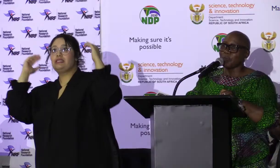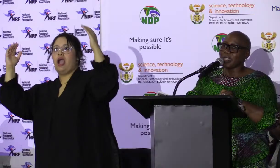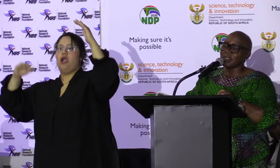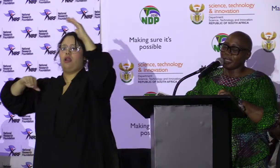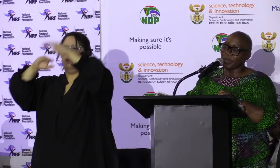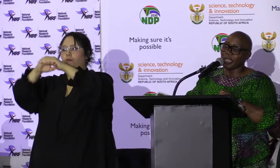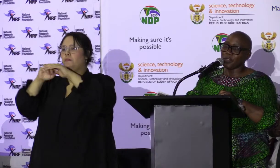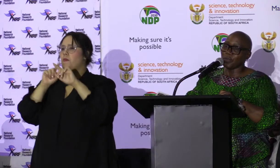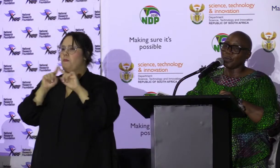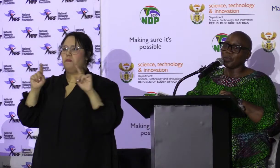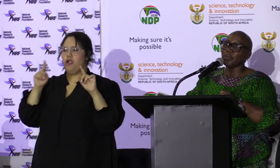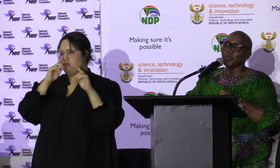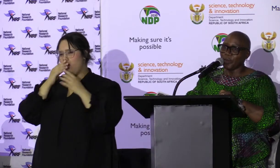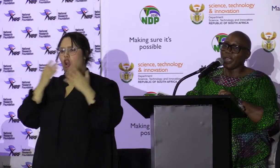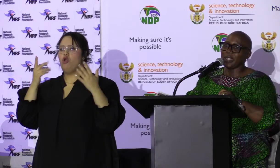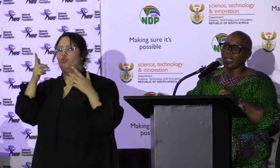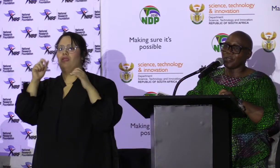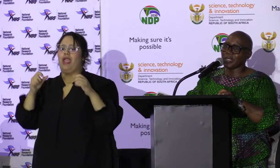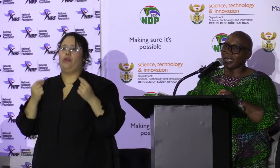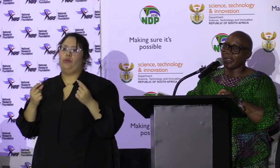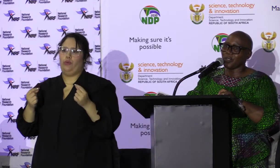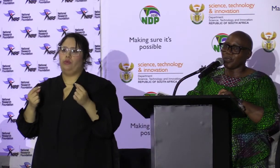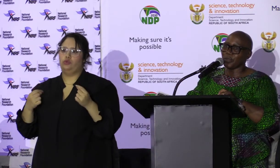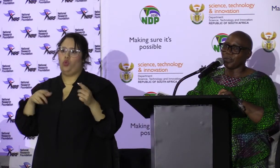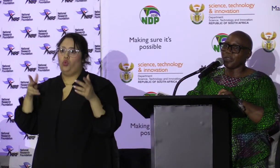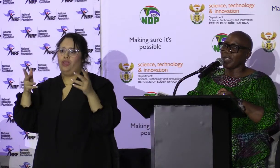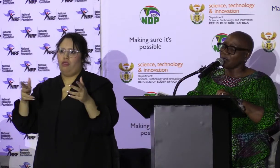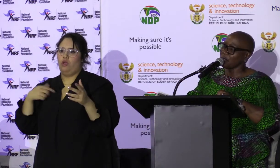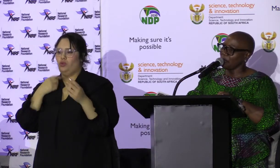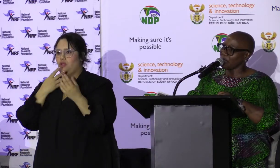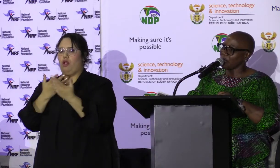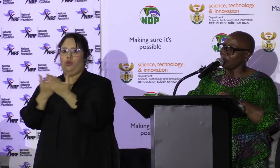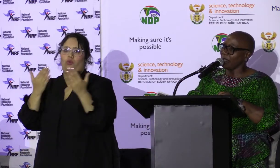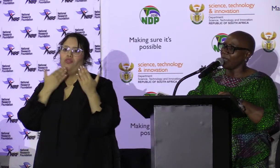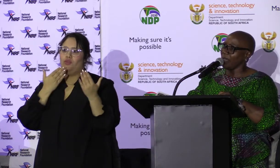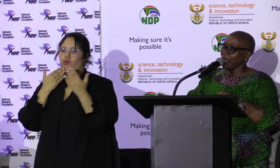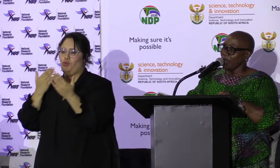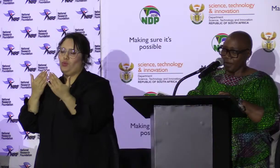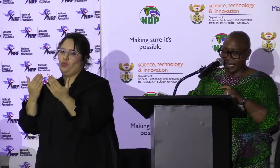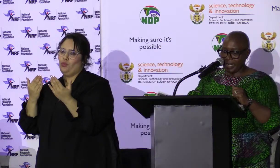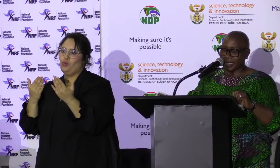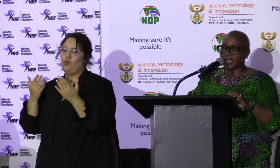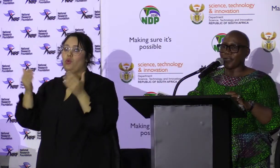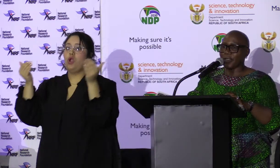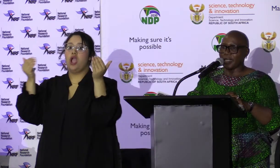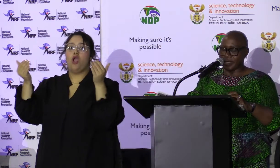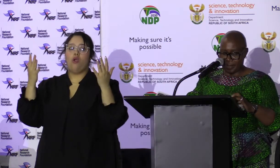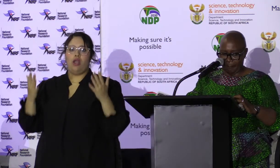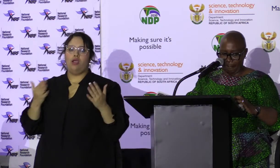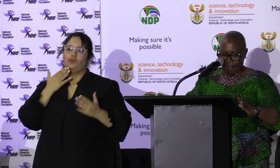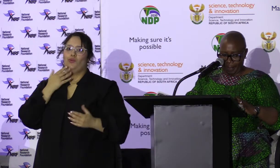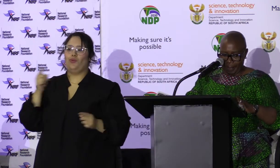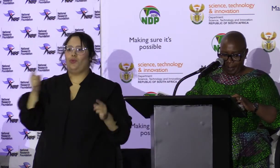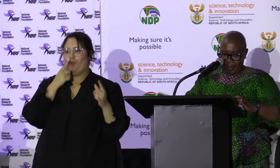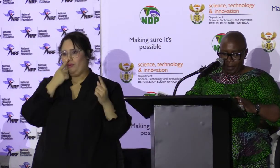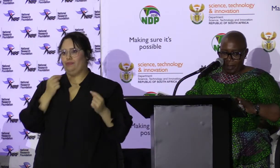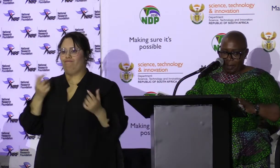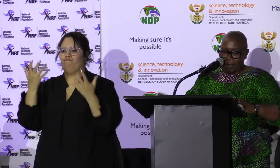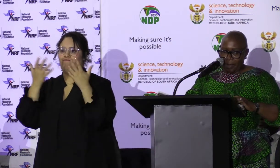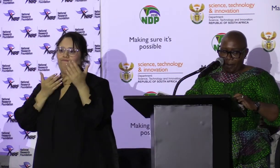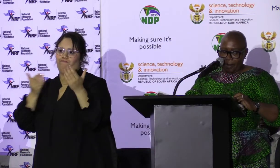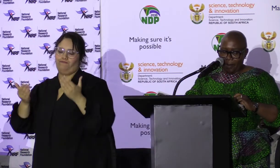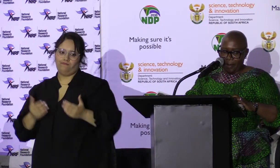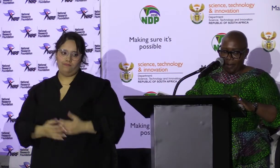but there's so much that we can do. We are here to say that to you. Thank you so much to the organizers for this.